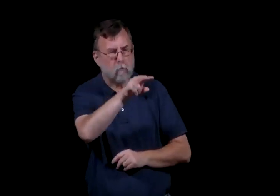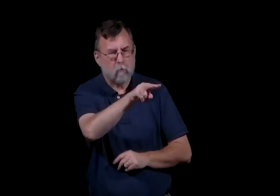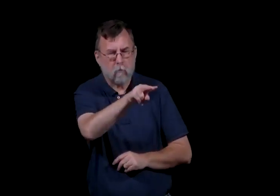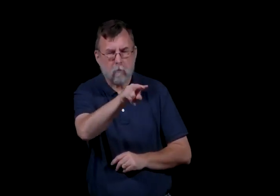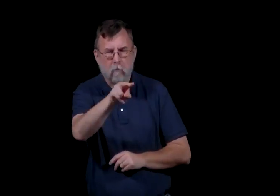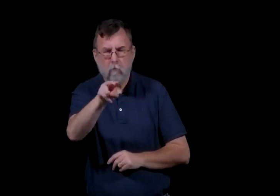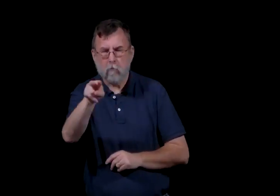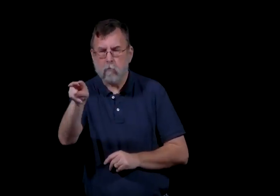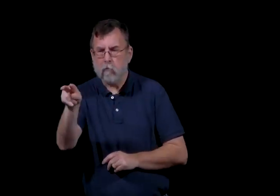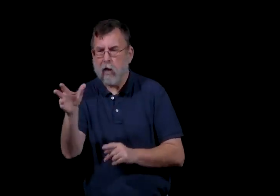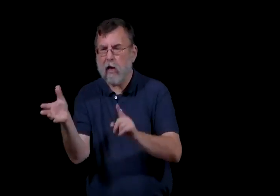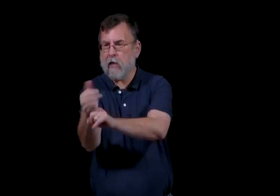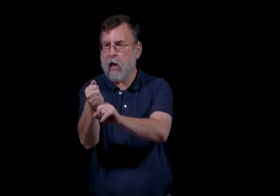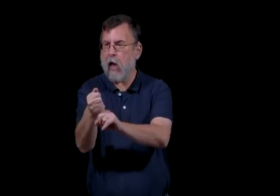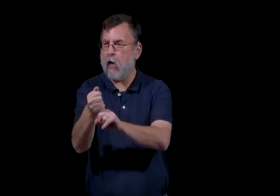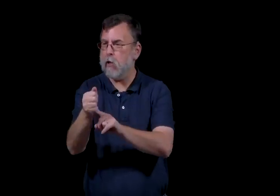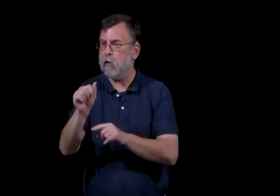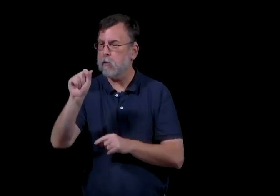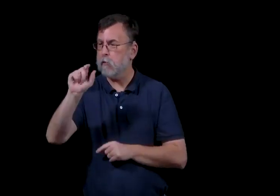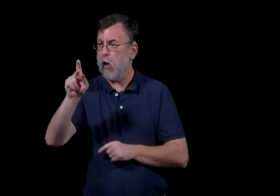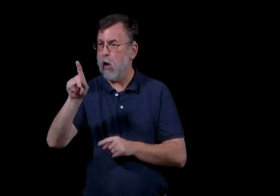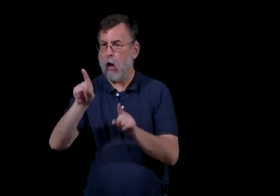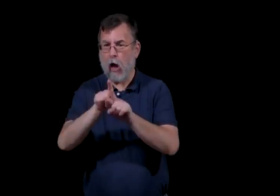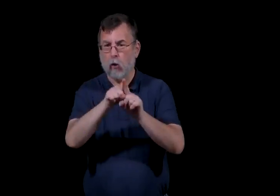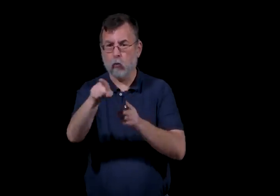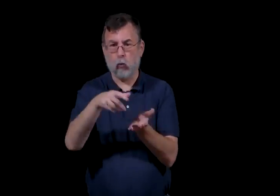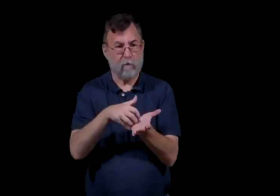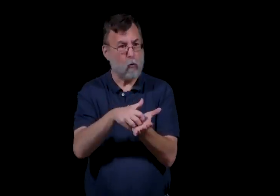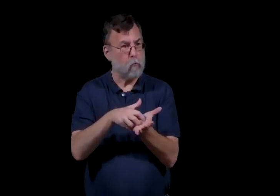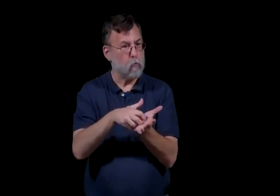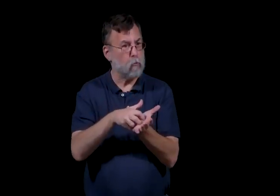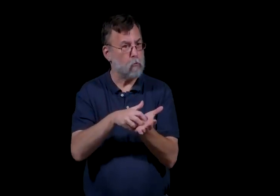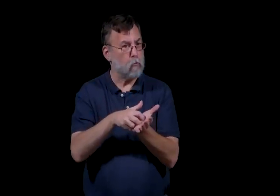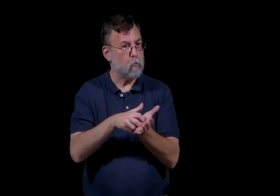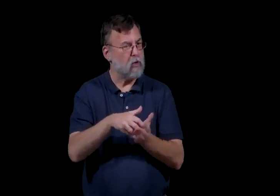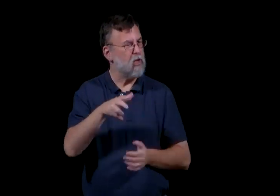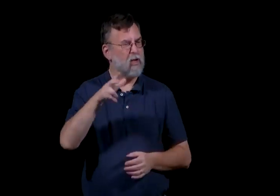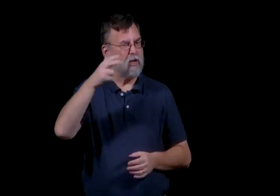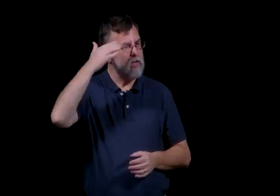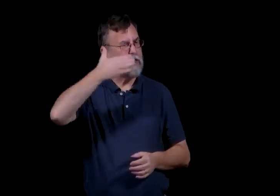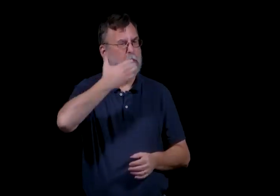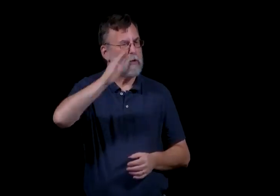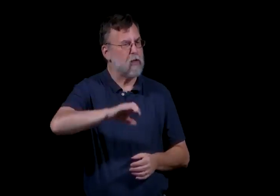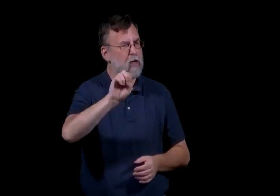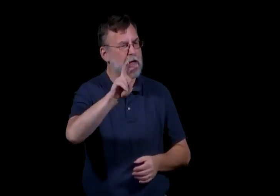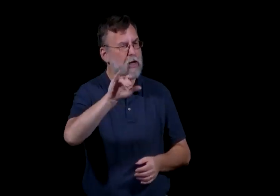people that are looking to destroy you, attack you, especially if you're weak.